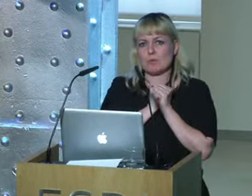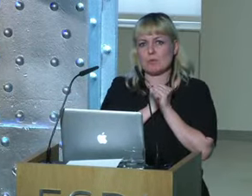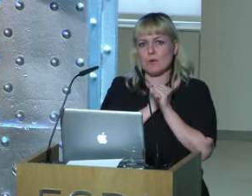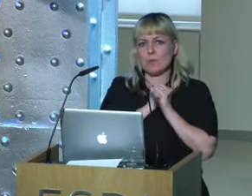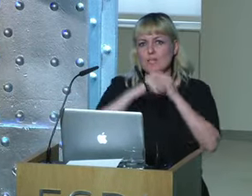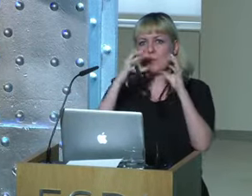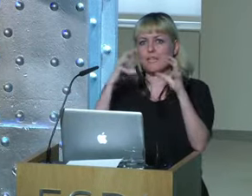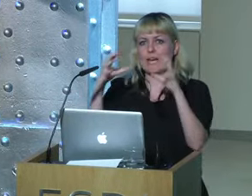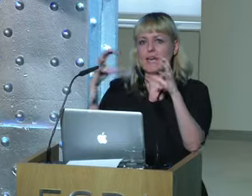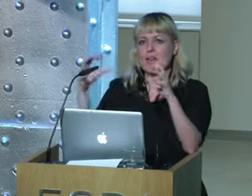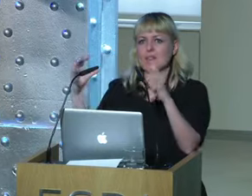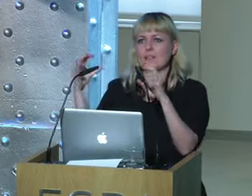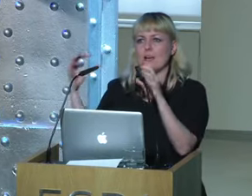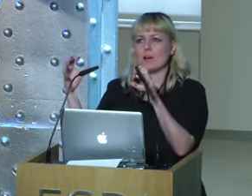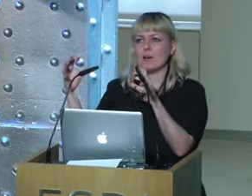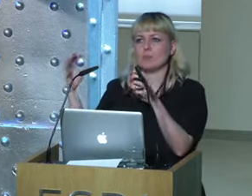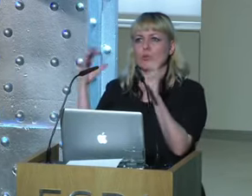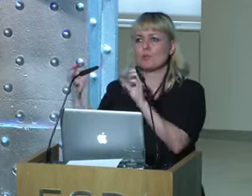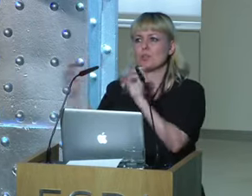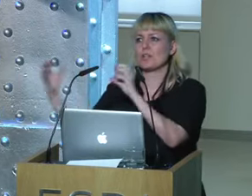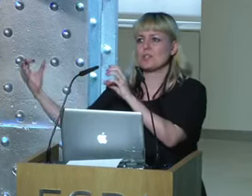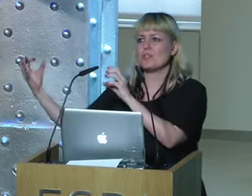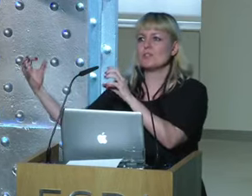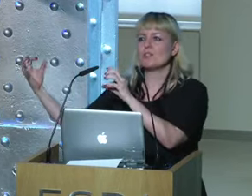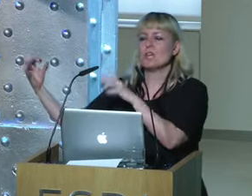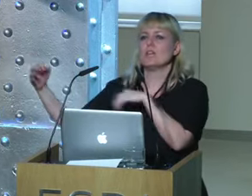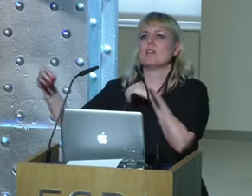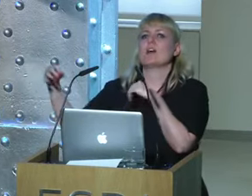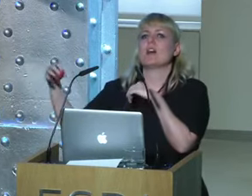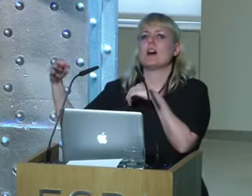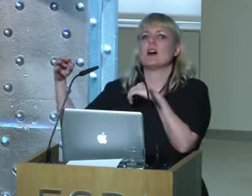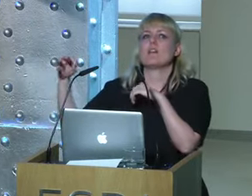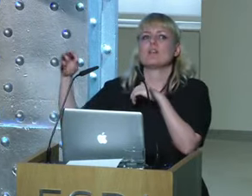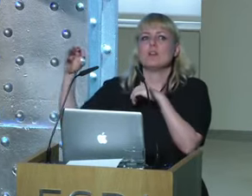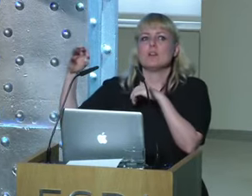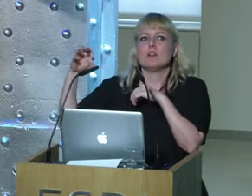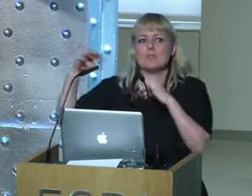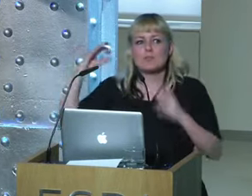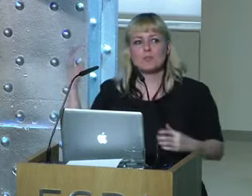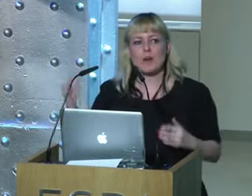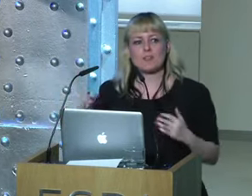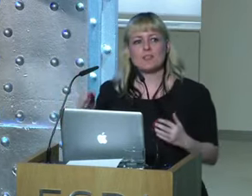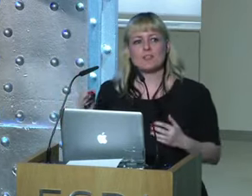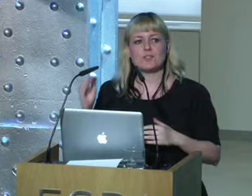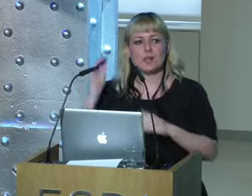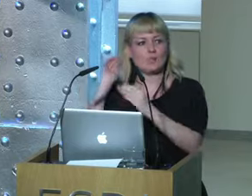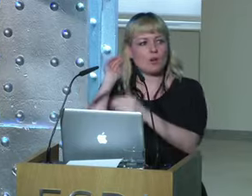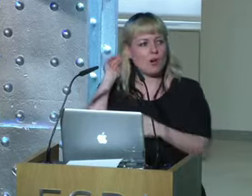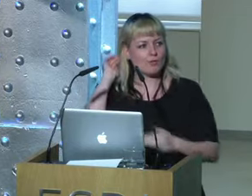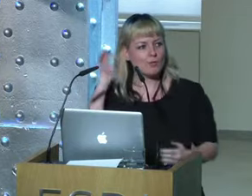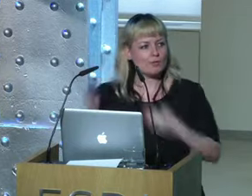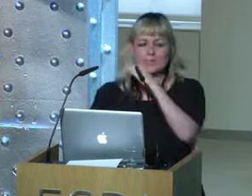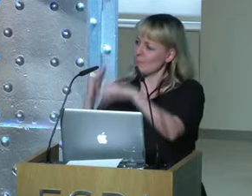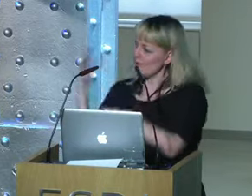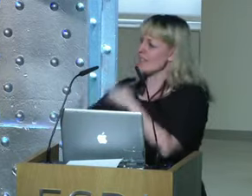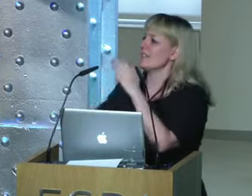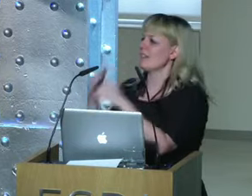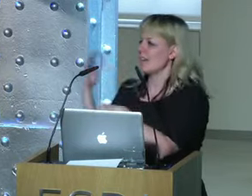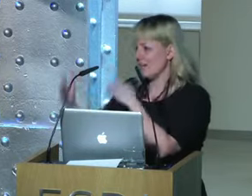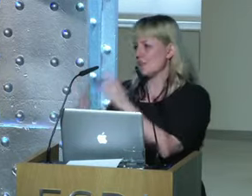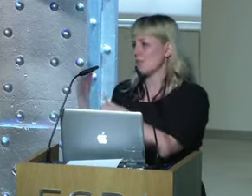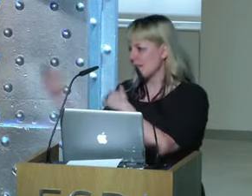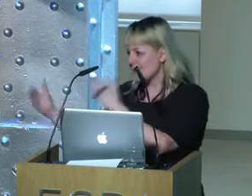that we can have some good productions that are doing the right things in terms of user